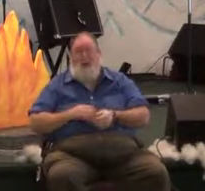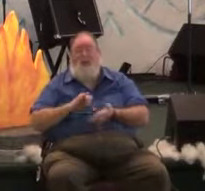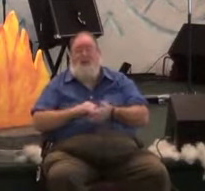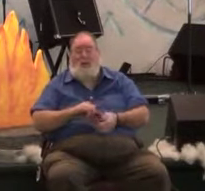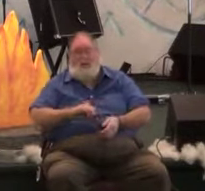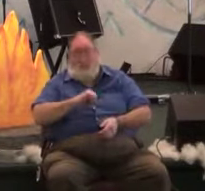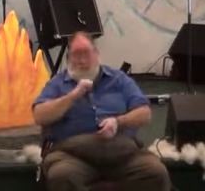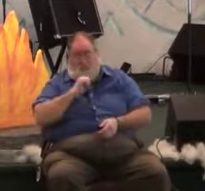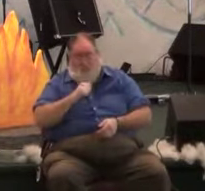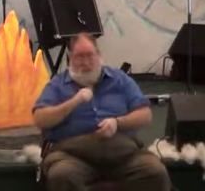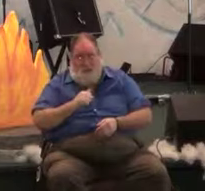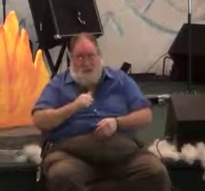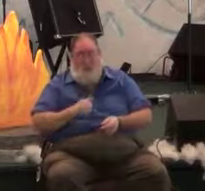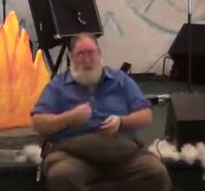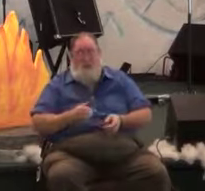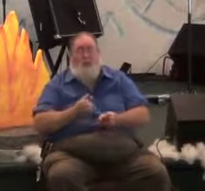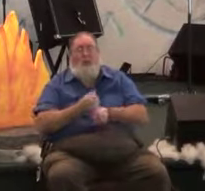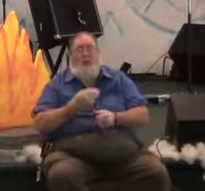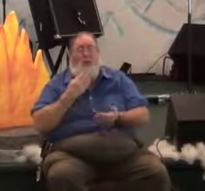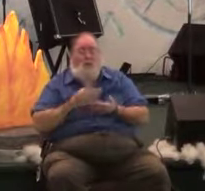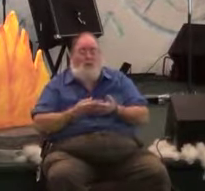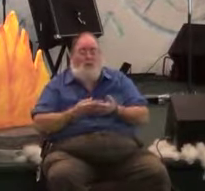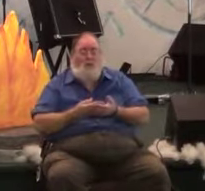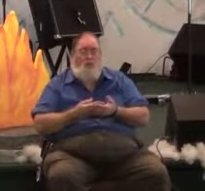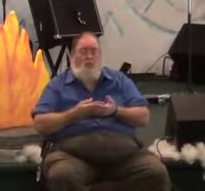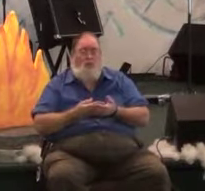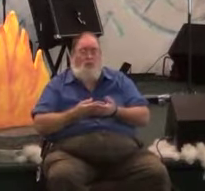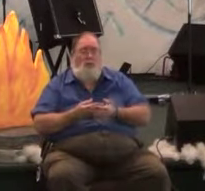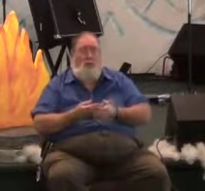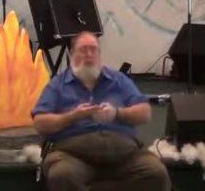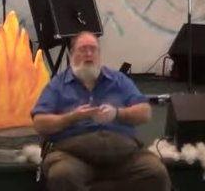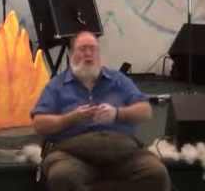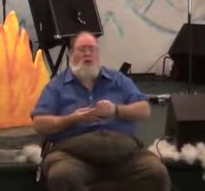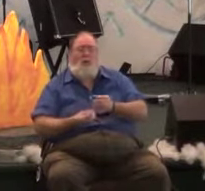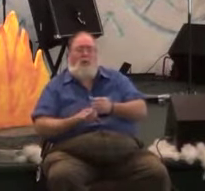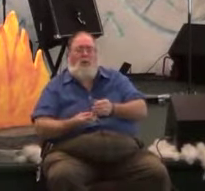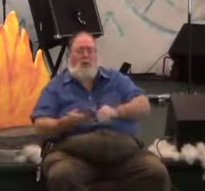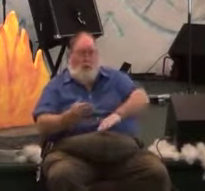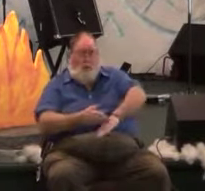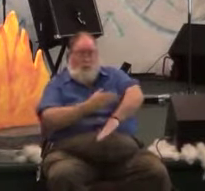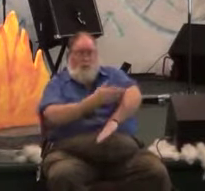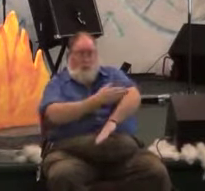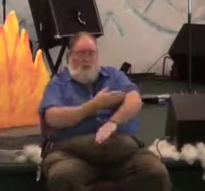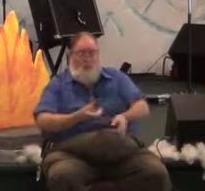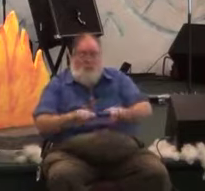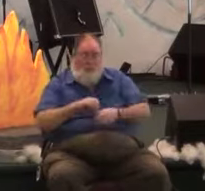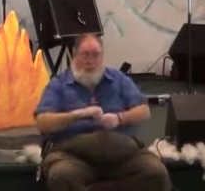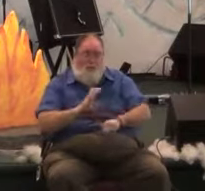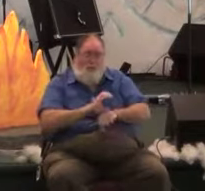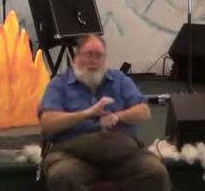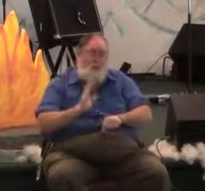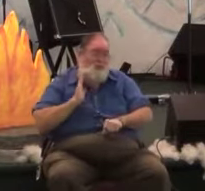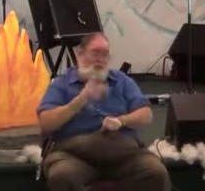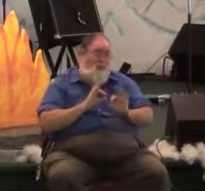church or in our lives or in our family. We have to get rid of our pride. So let's